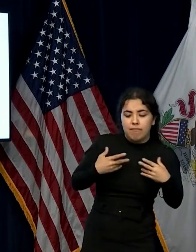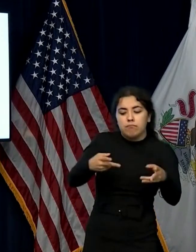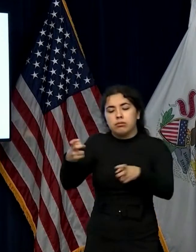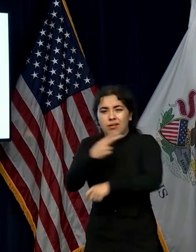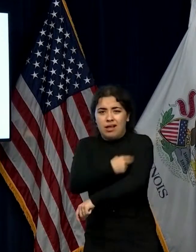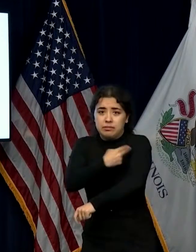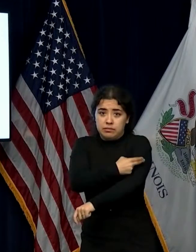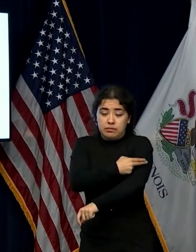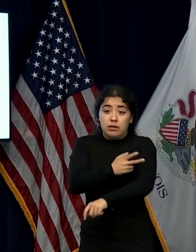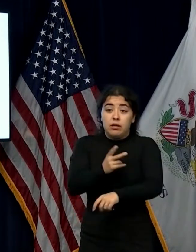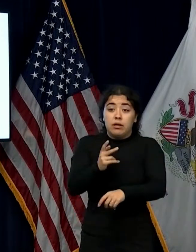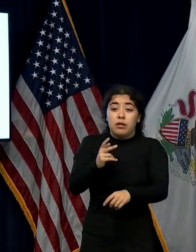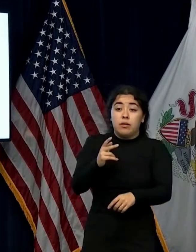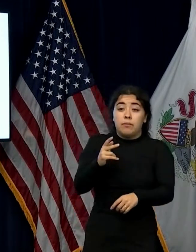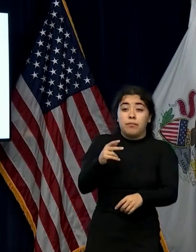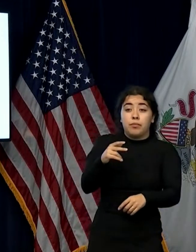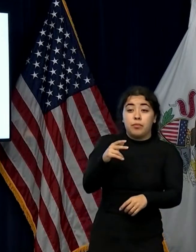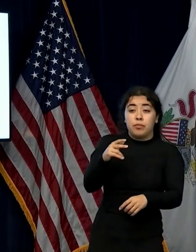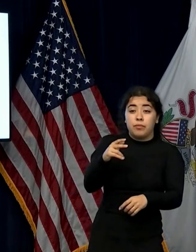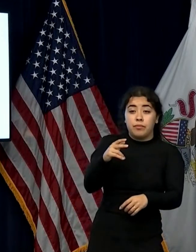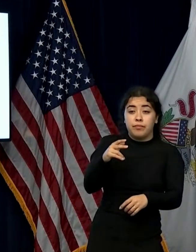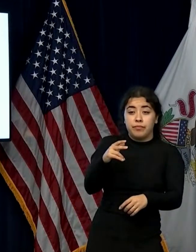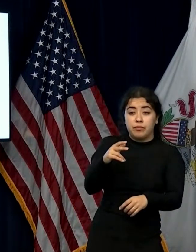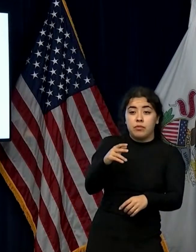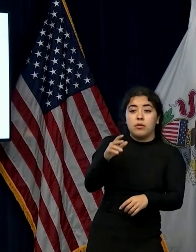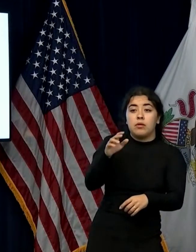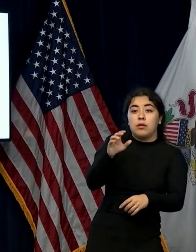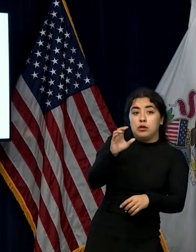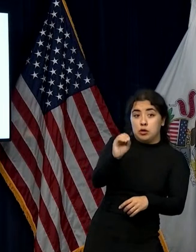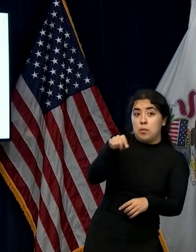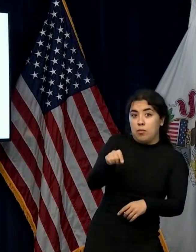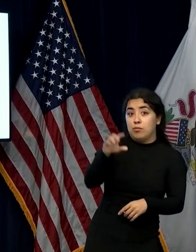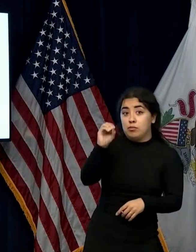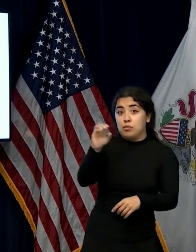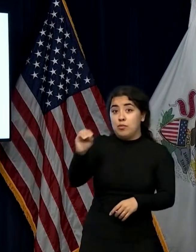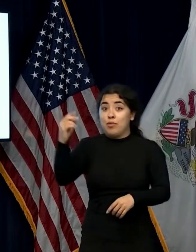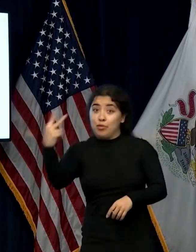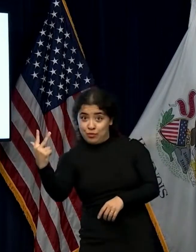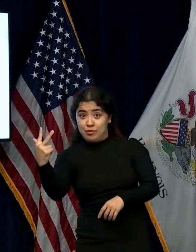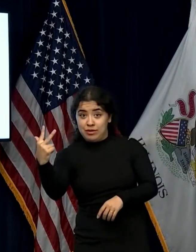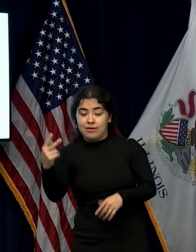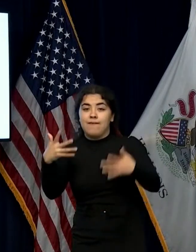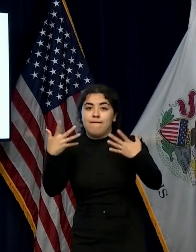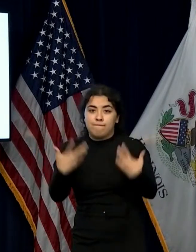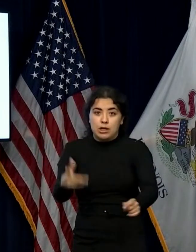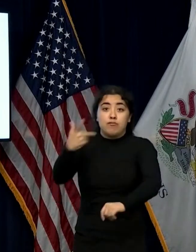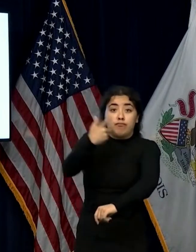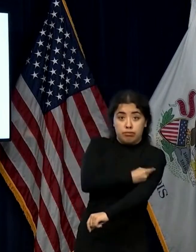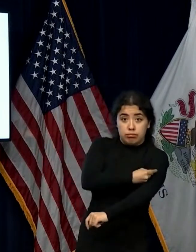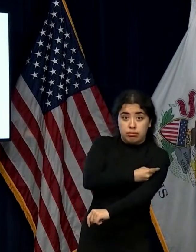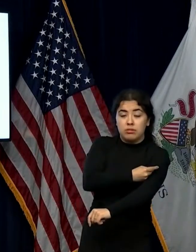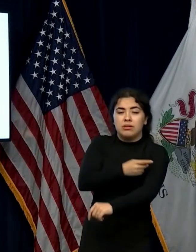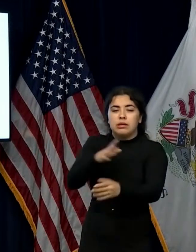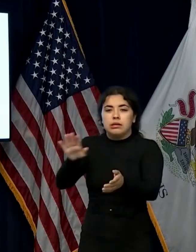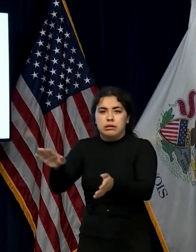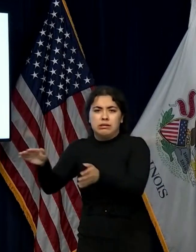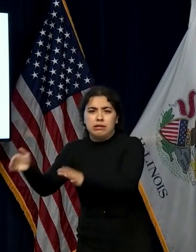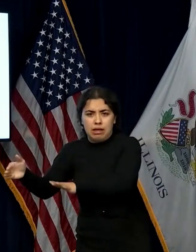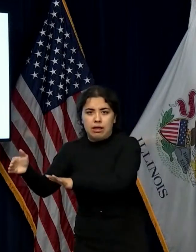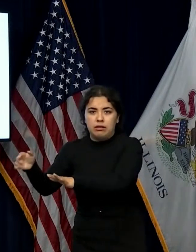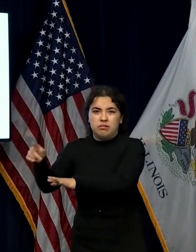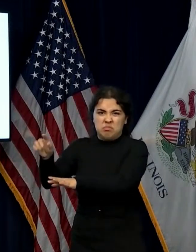and 3/1000ths of 1% of people who were fully vaccinated who have perished.